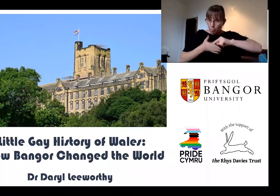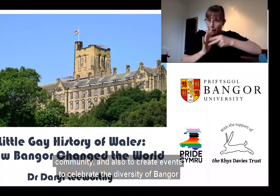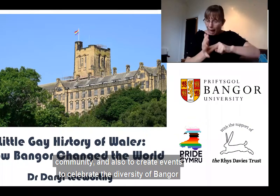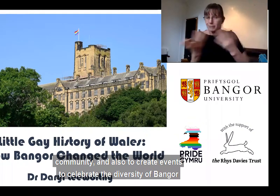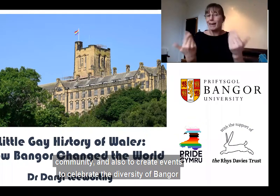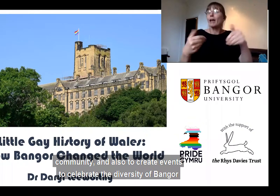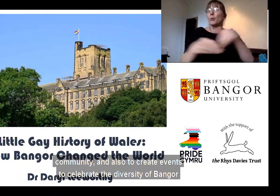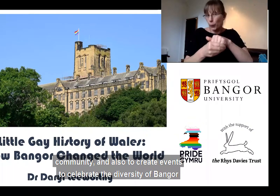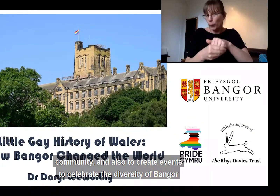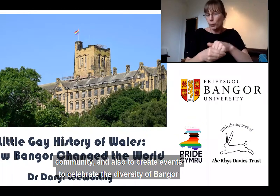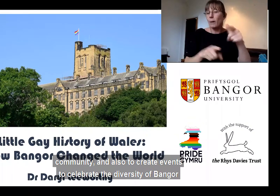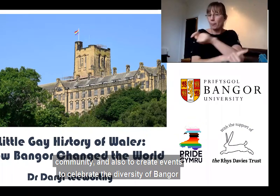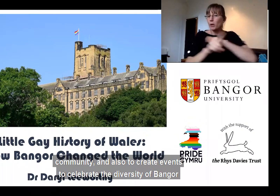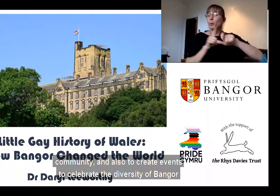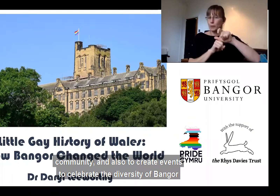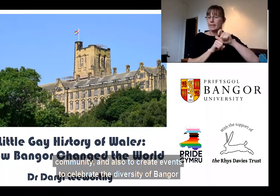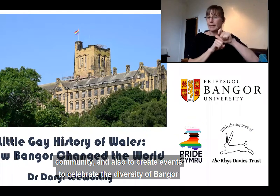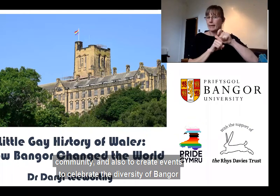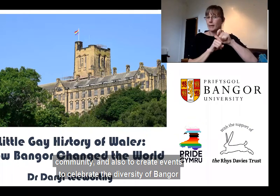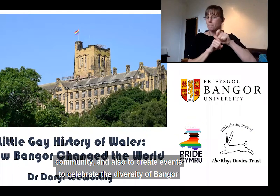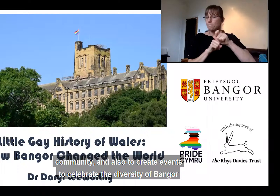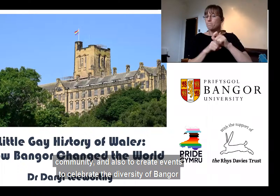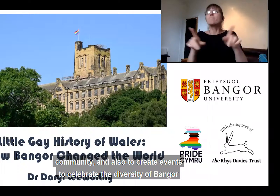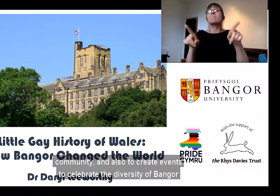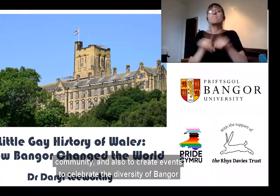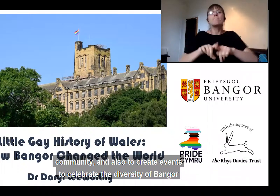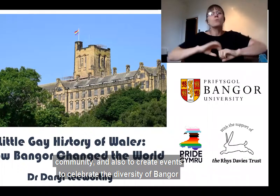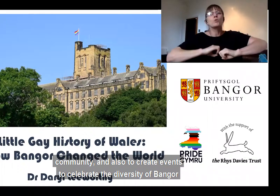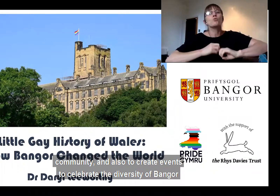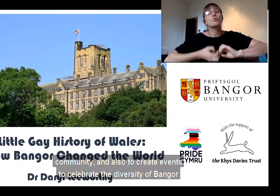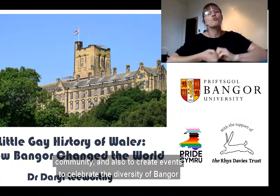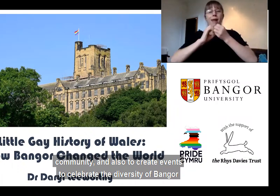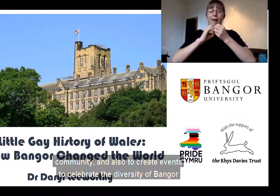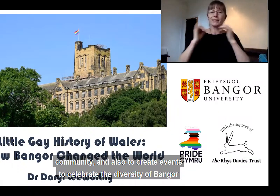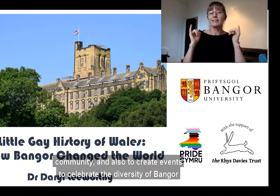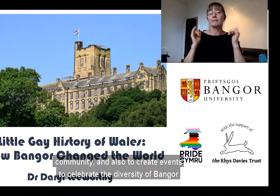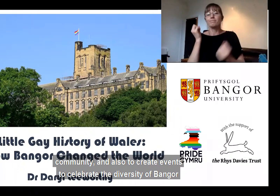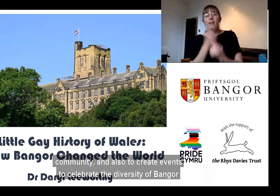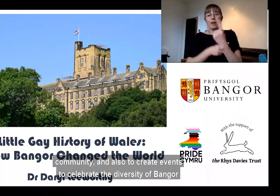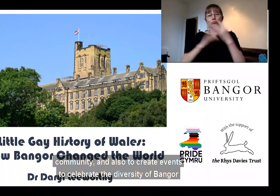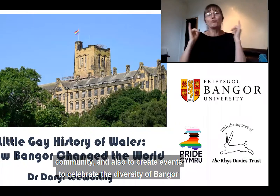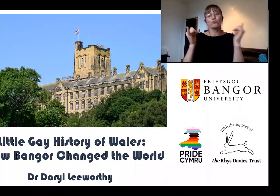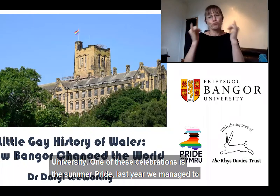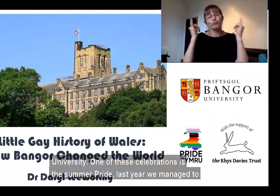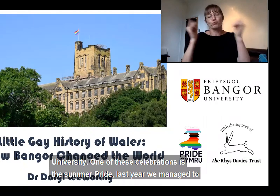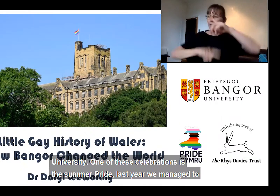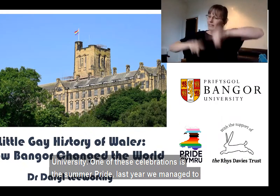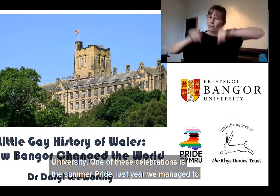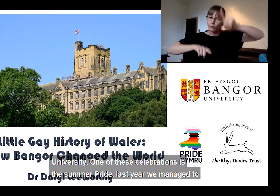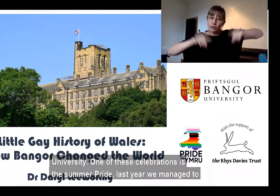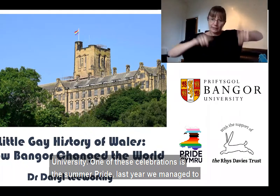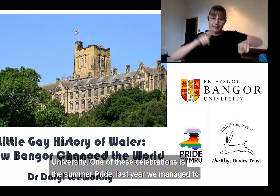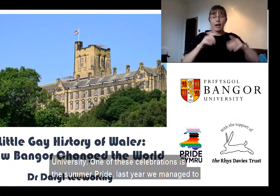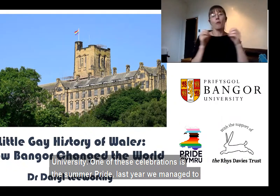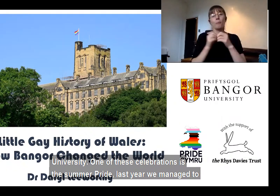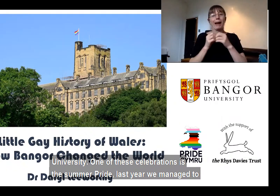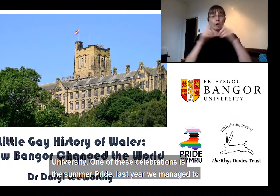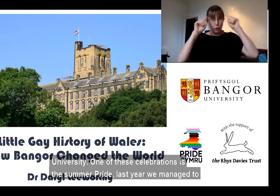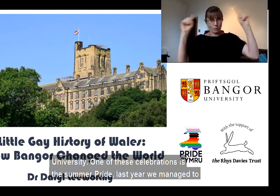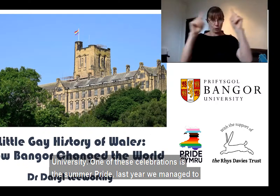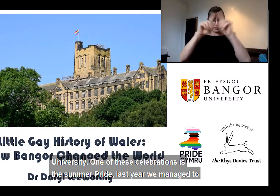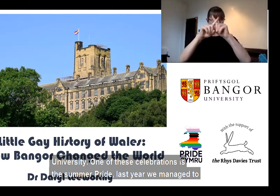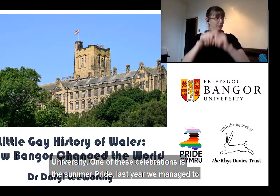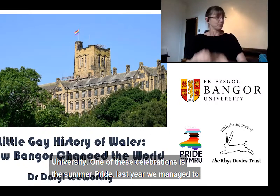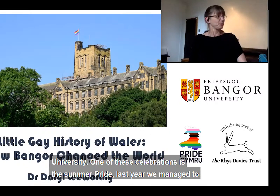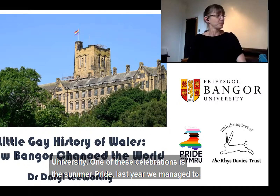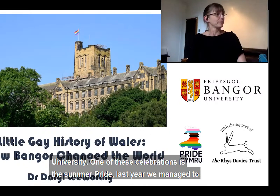include the community, and also to create events to celebrate the diversity of Bangor University.